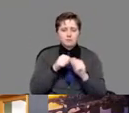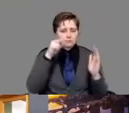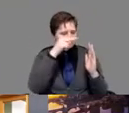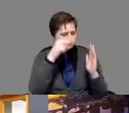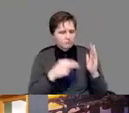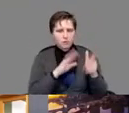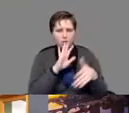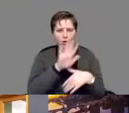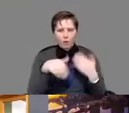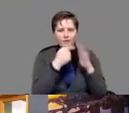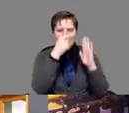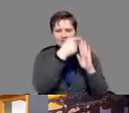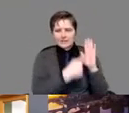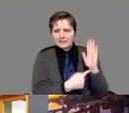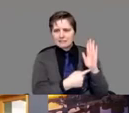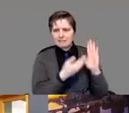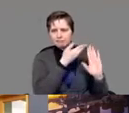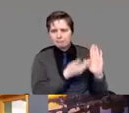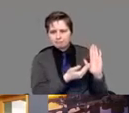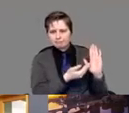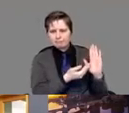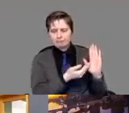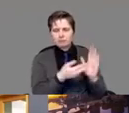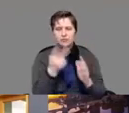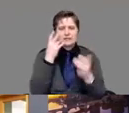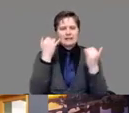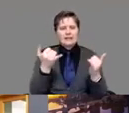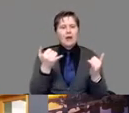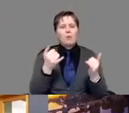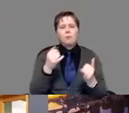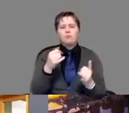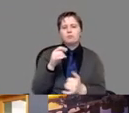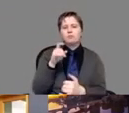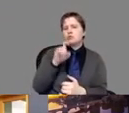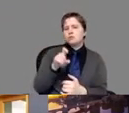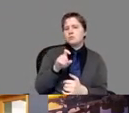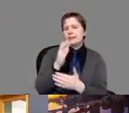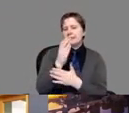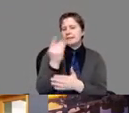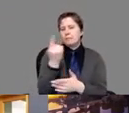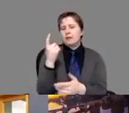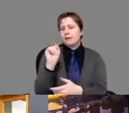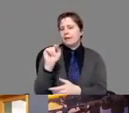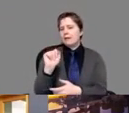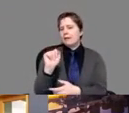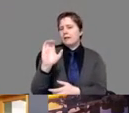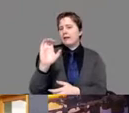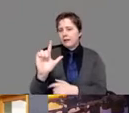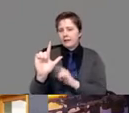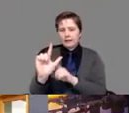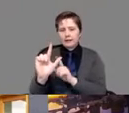And so I think what you're seeing on the screen now is something that Tackle has